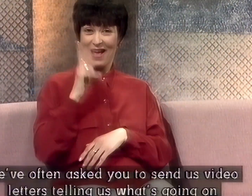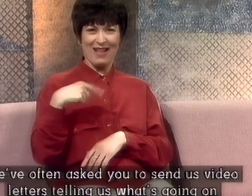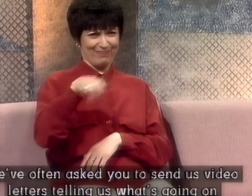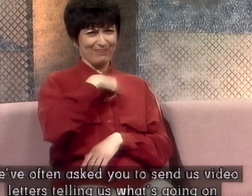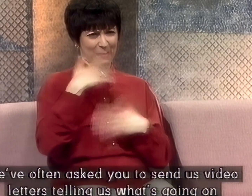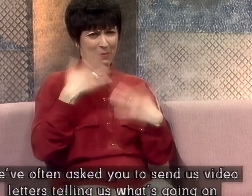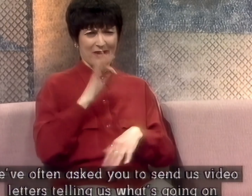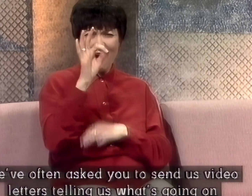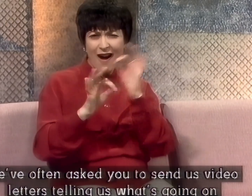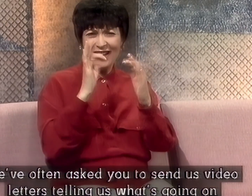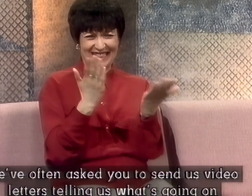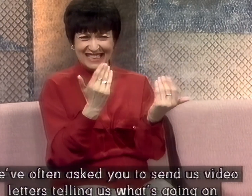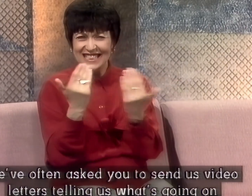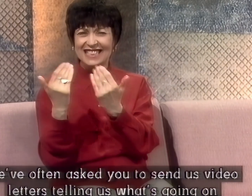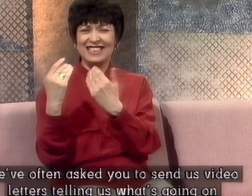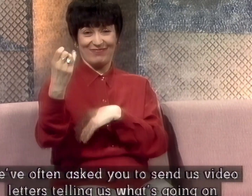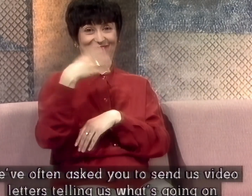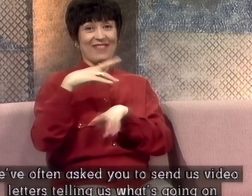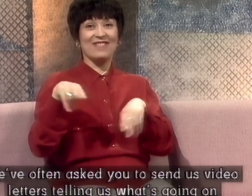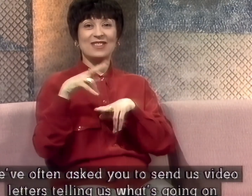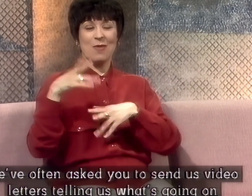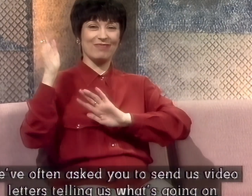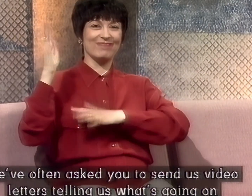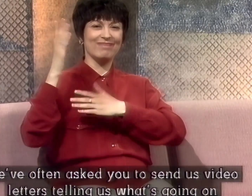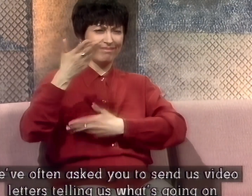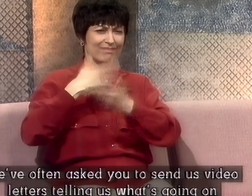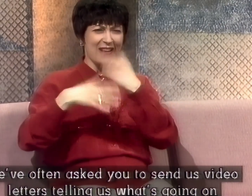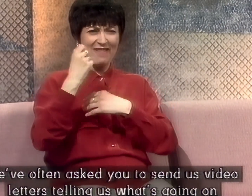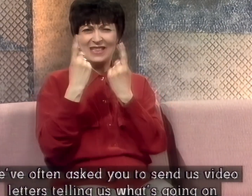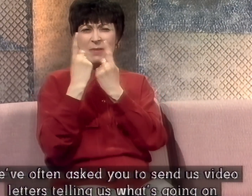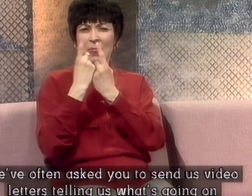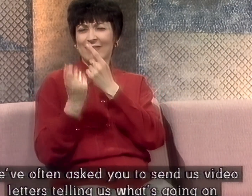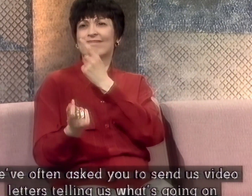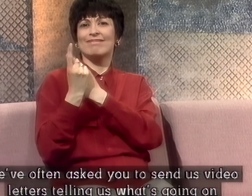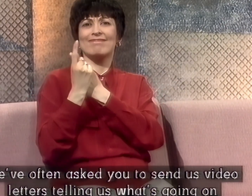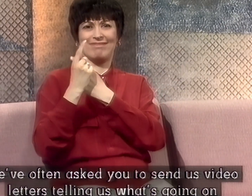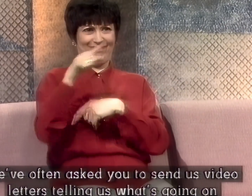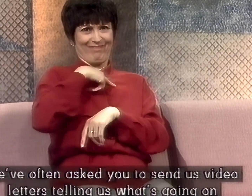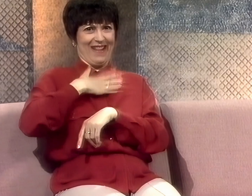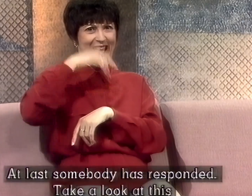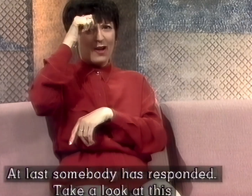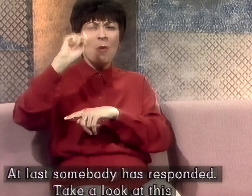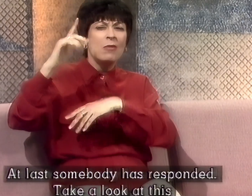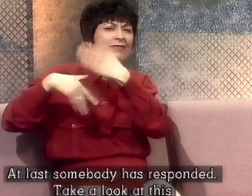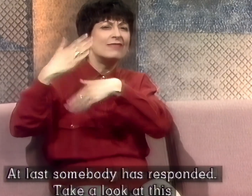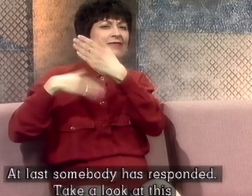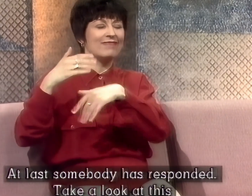Welcome back. Now, time and again, we've asked you to send us video letters telling us what's going on. And at last, somebody